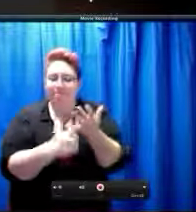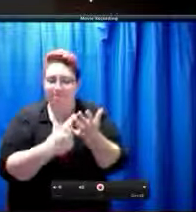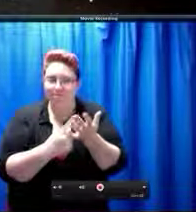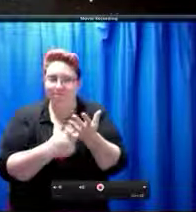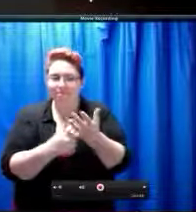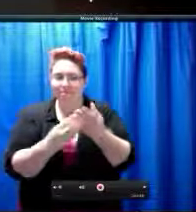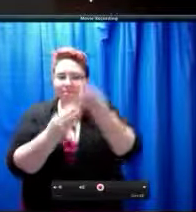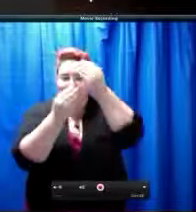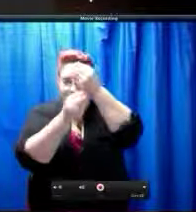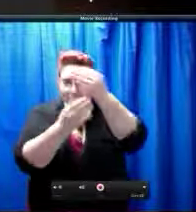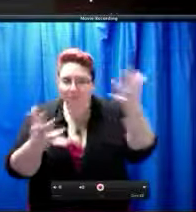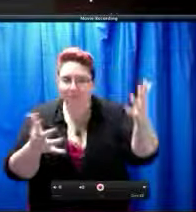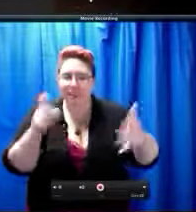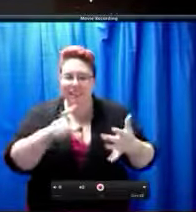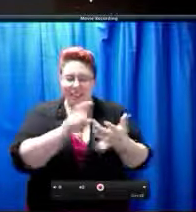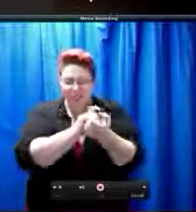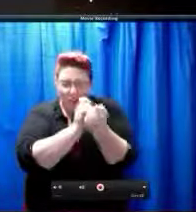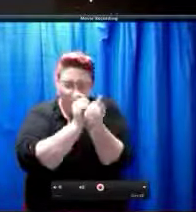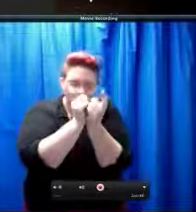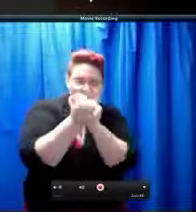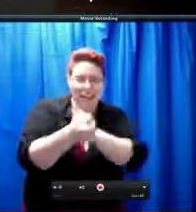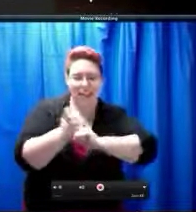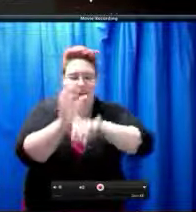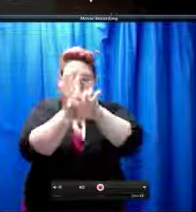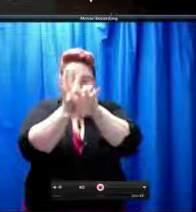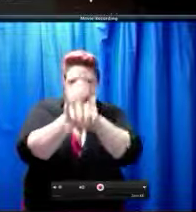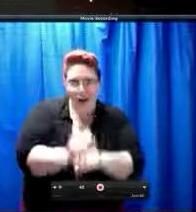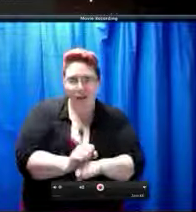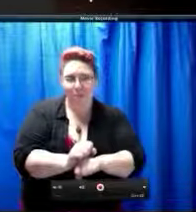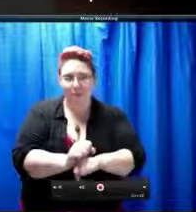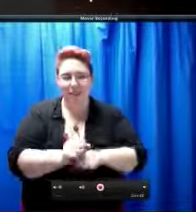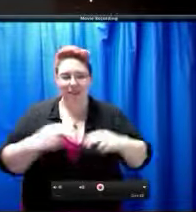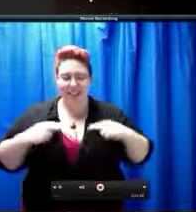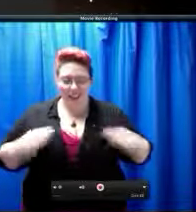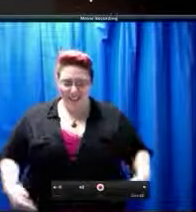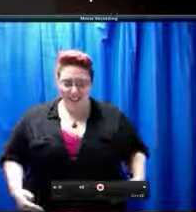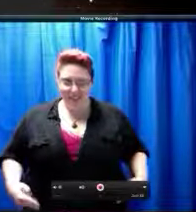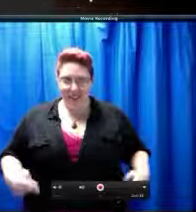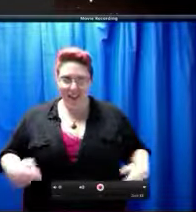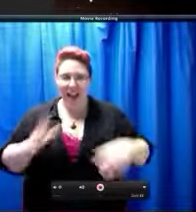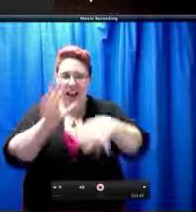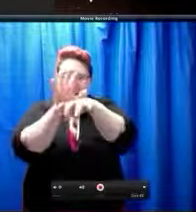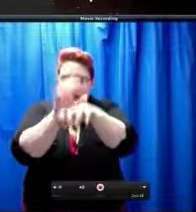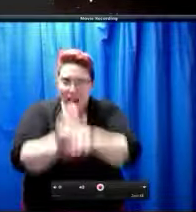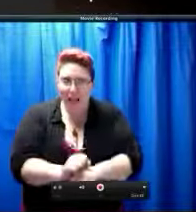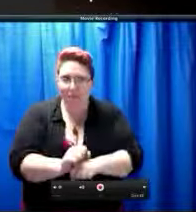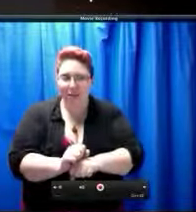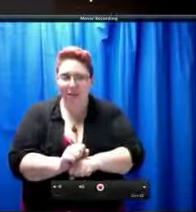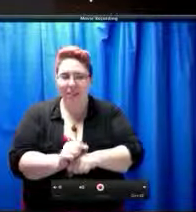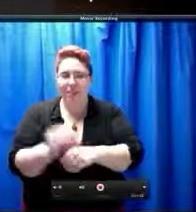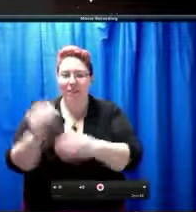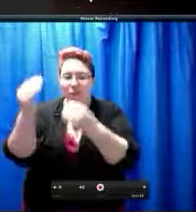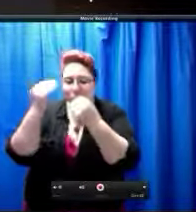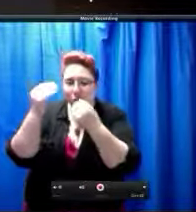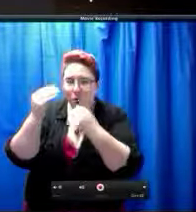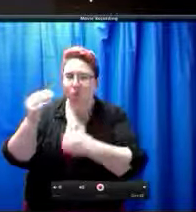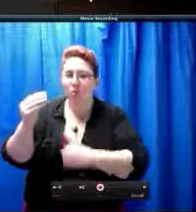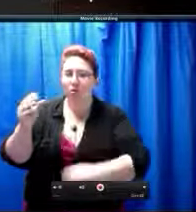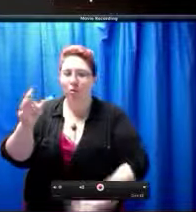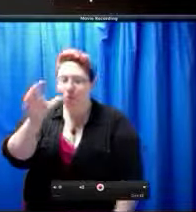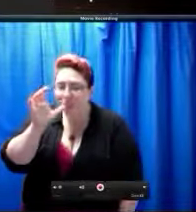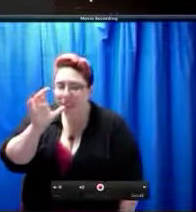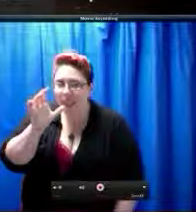with our bodies, what's happening around us, so that we can actually make a difference in these statistics and not have this happen. But this is what it